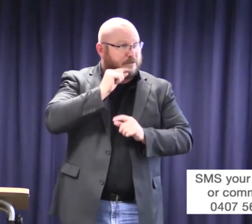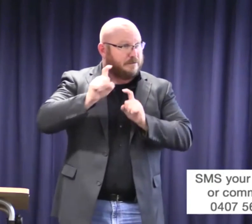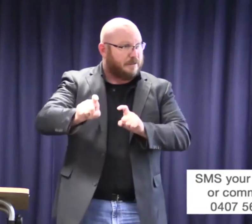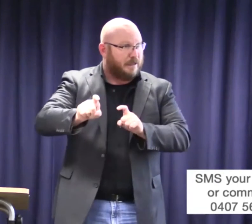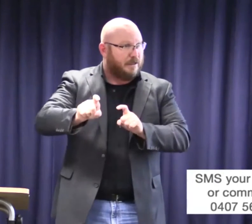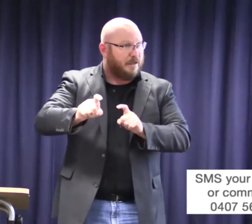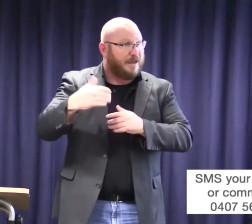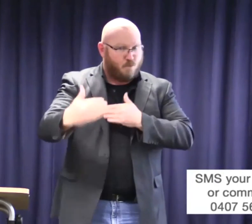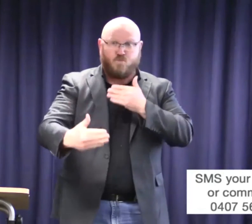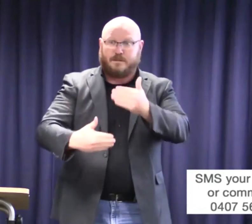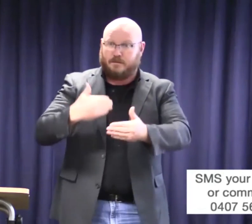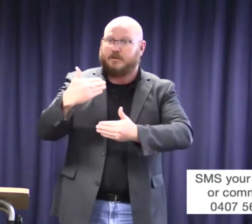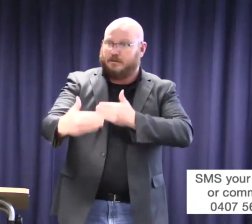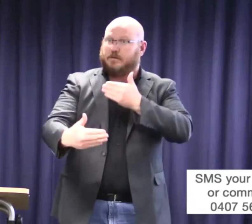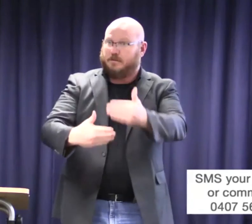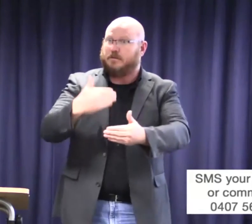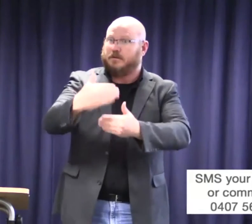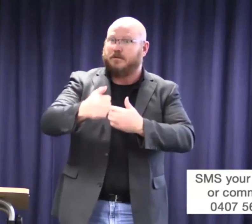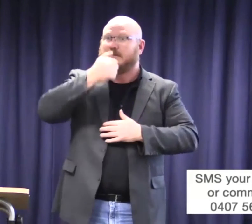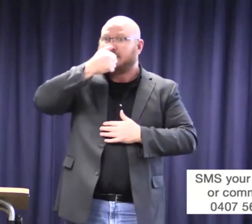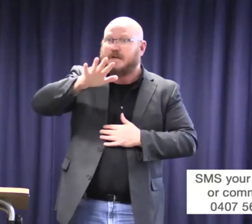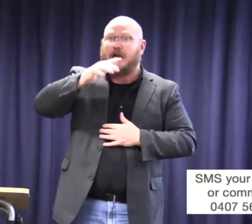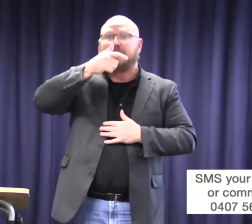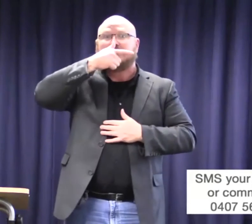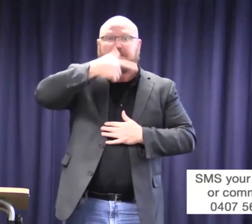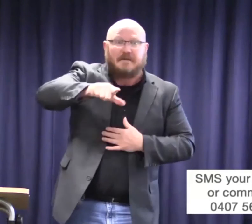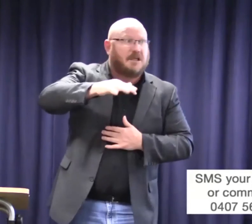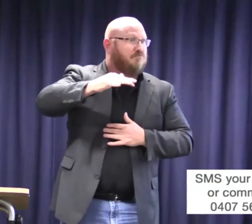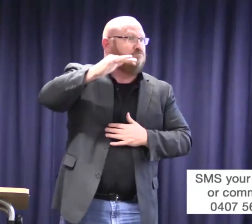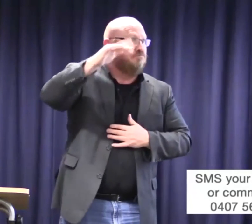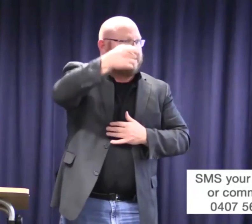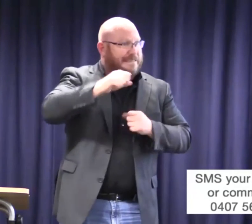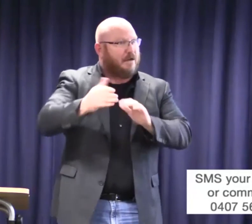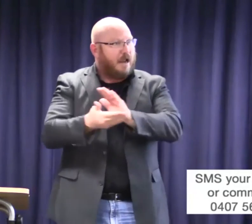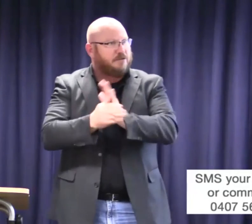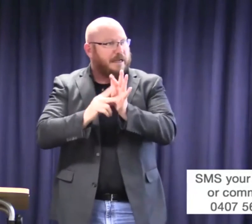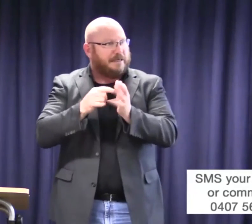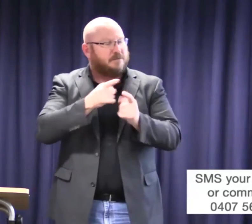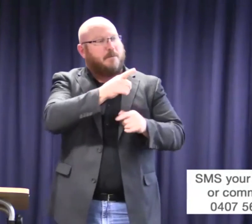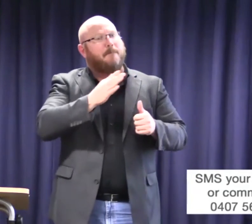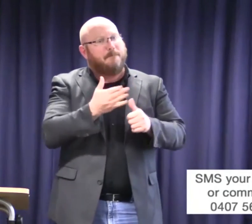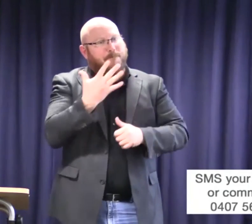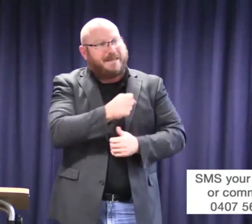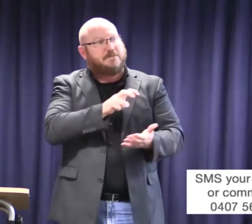of age, the question is, can you will remain under the NDIS.